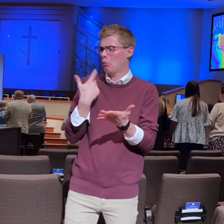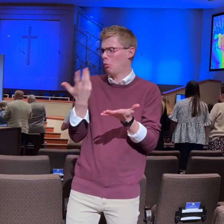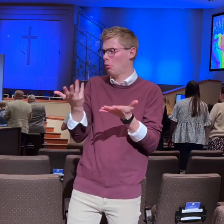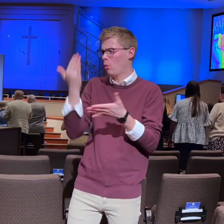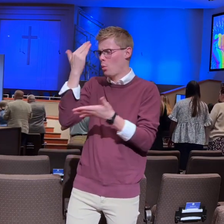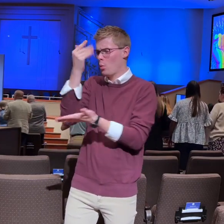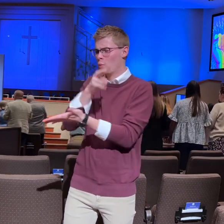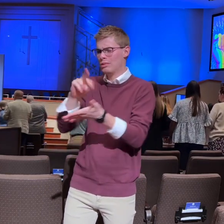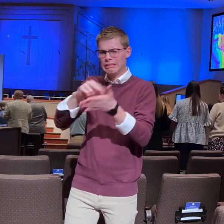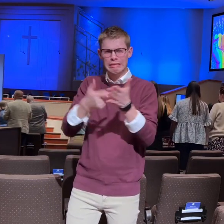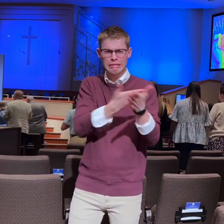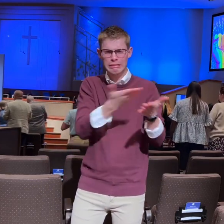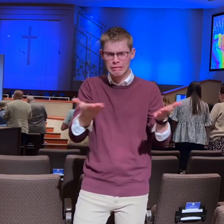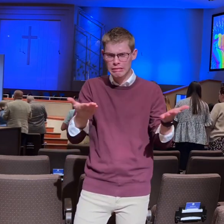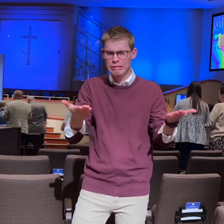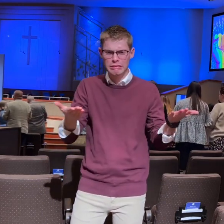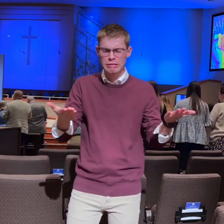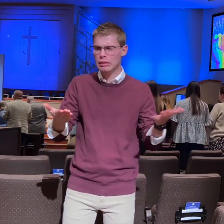most?